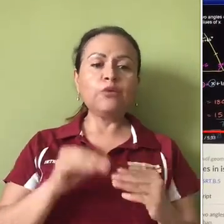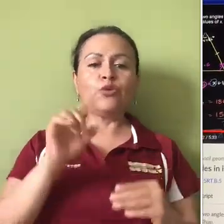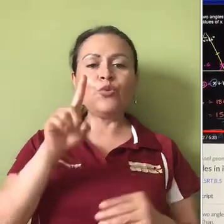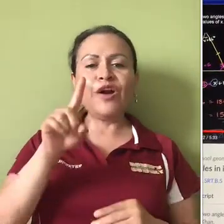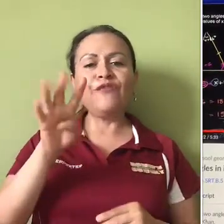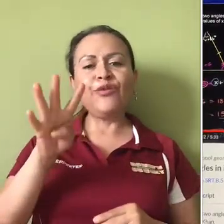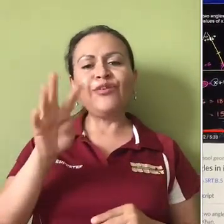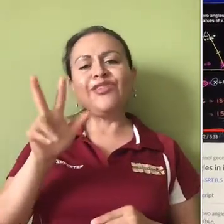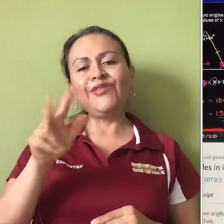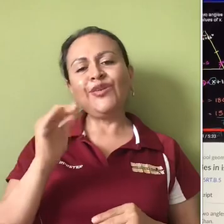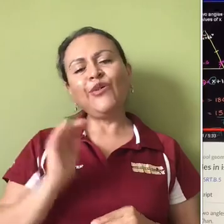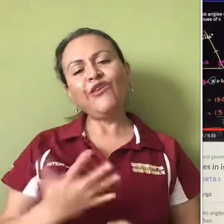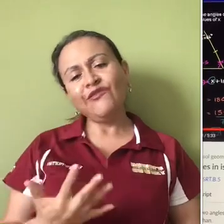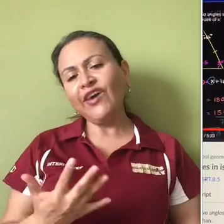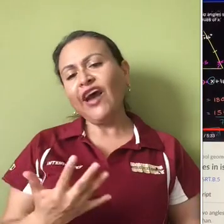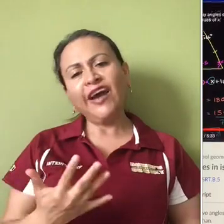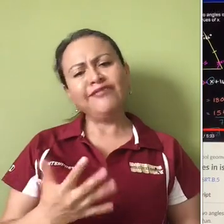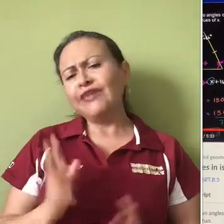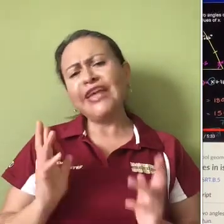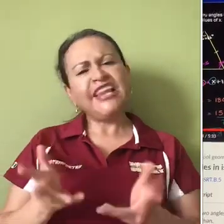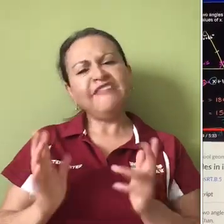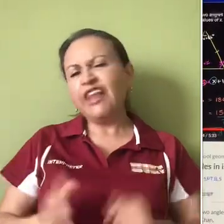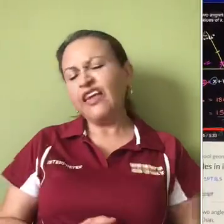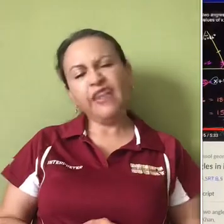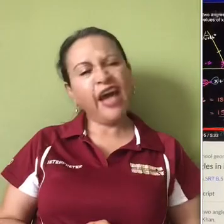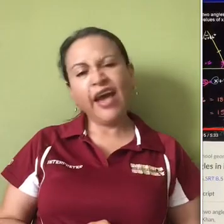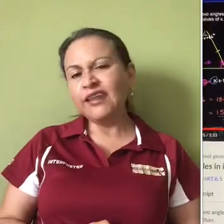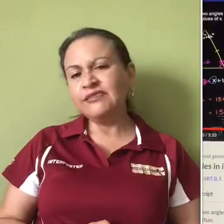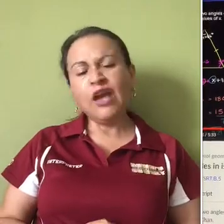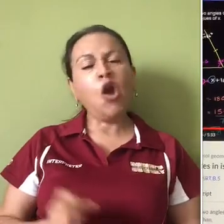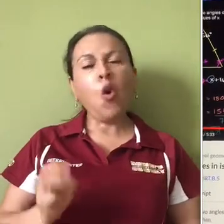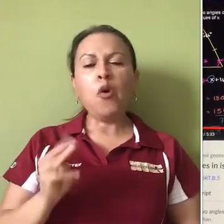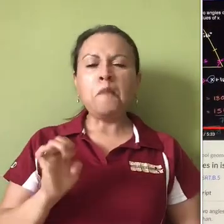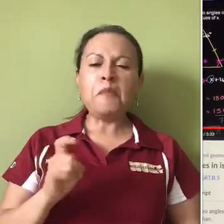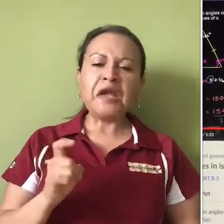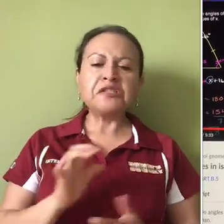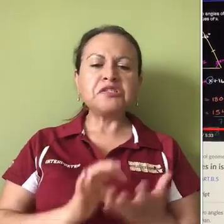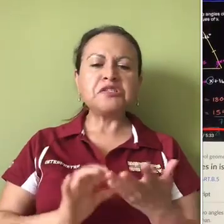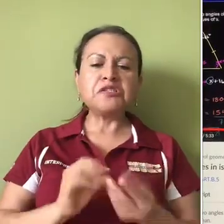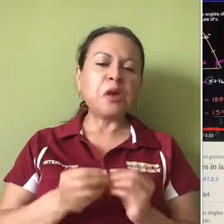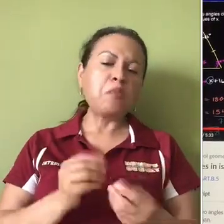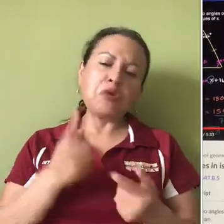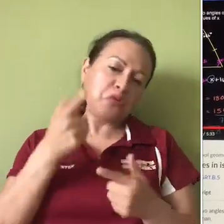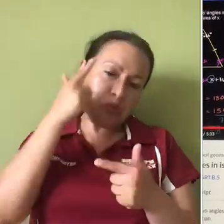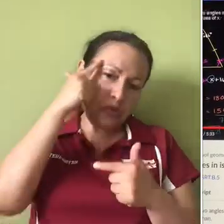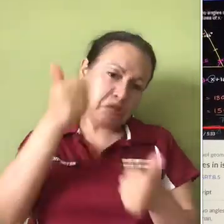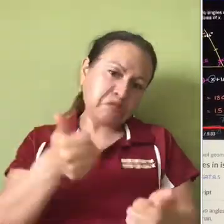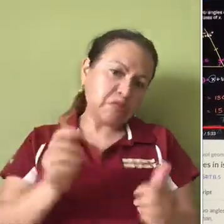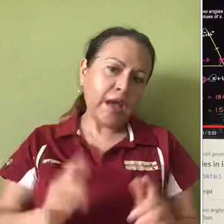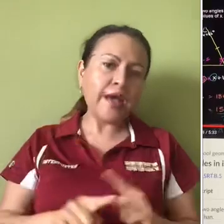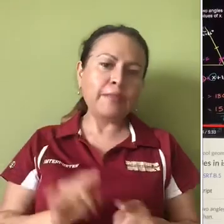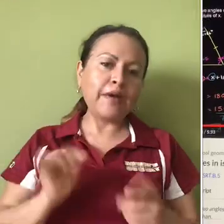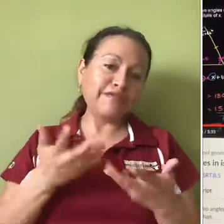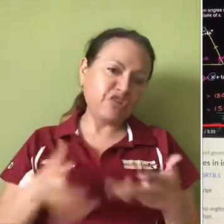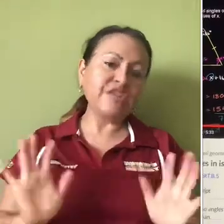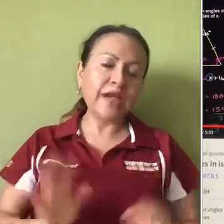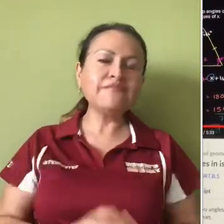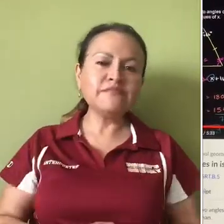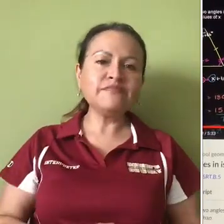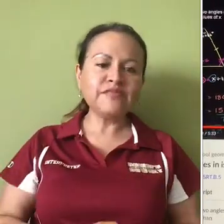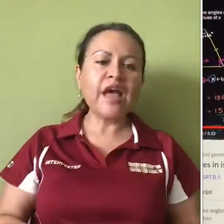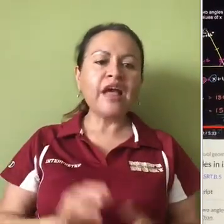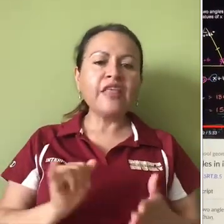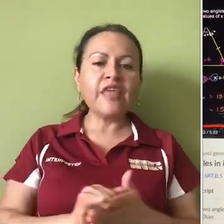143 over 5, which we could just leave as an improper fraction. You could write it as a mixed number or however else you might want to write it. And we're done.